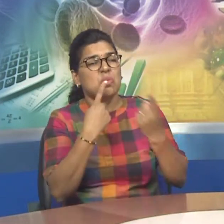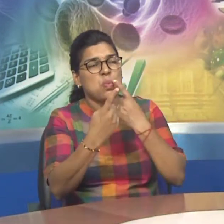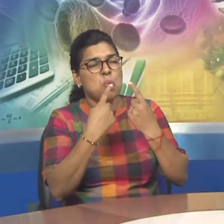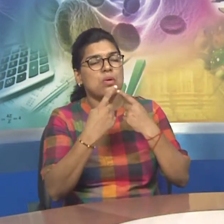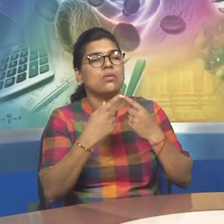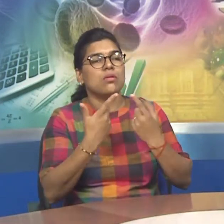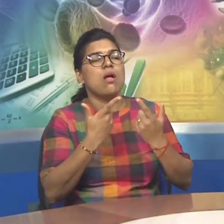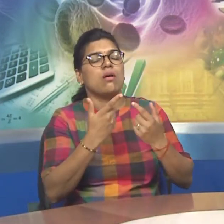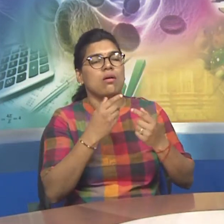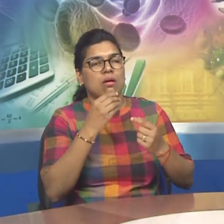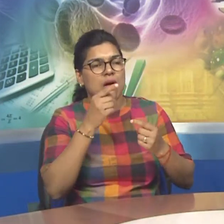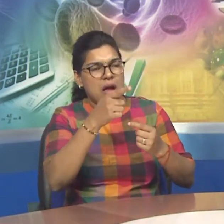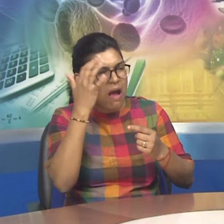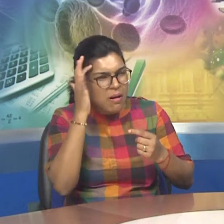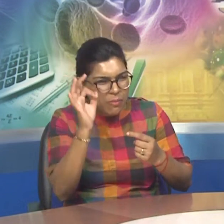harsh,